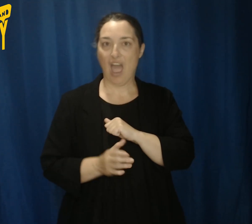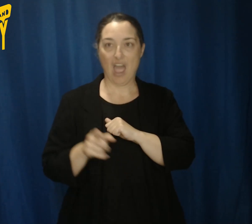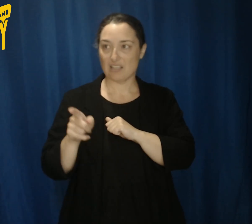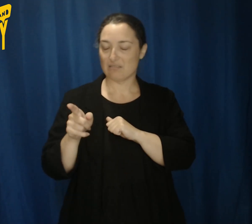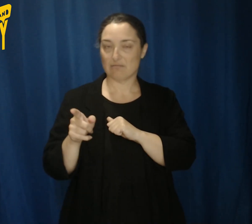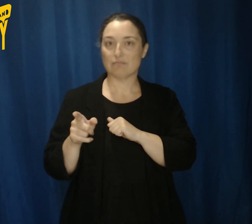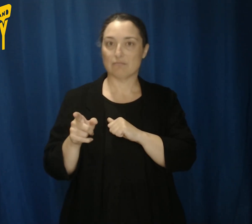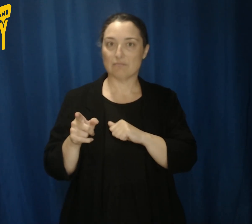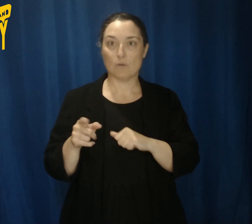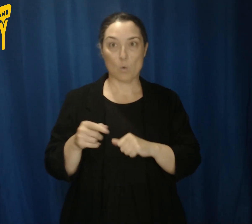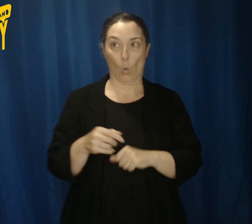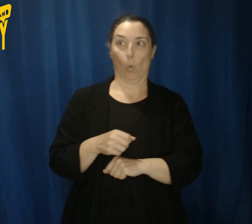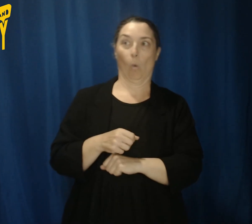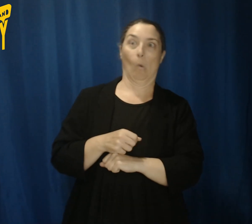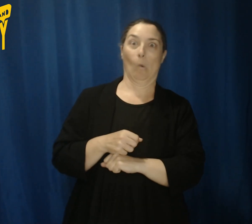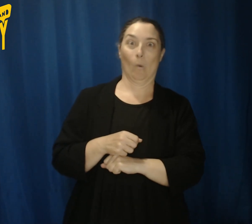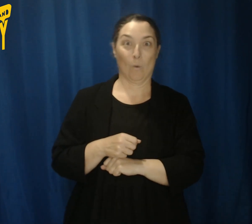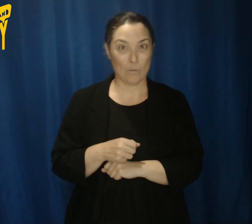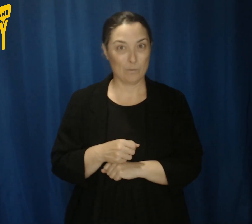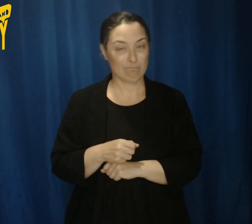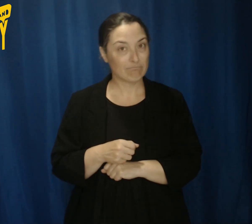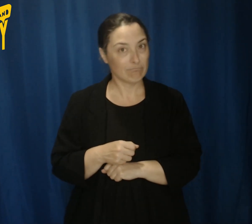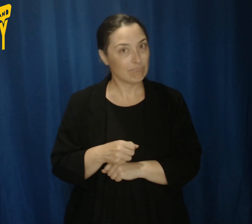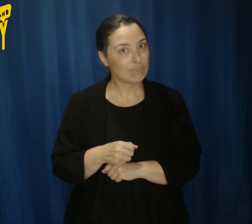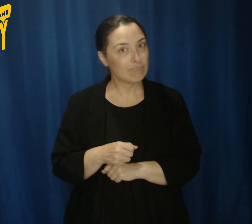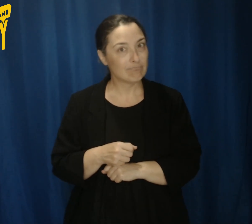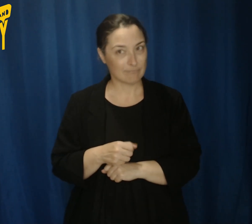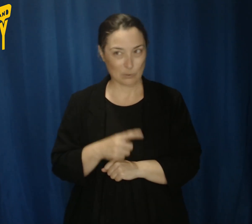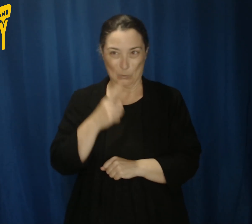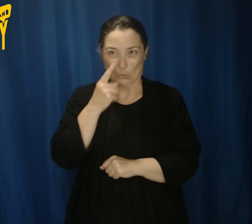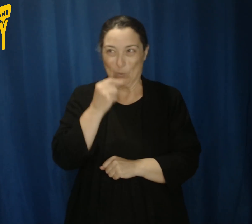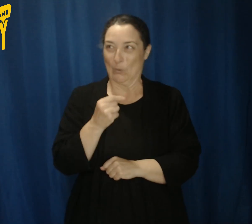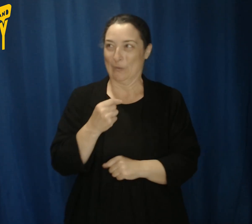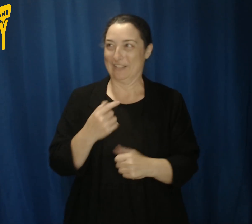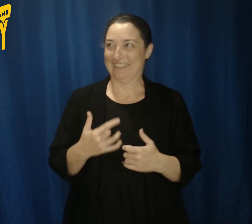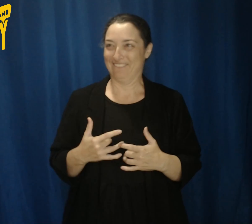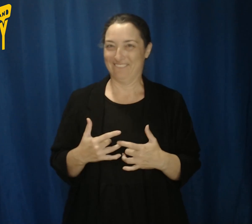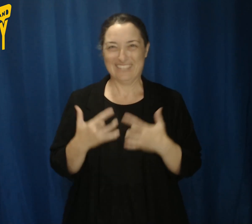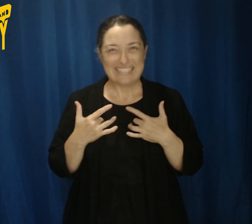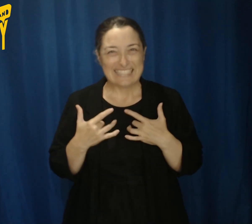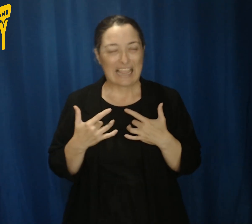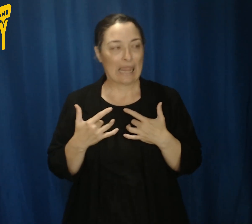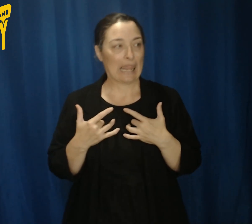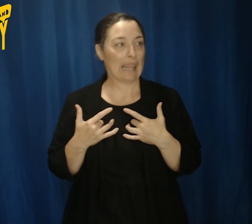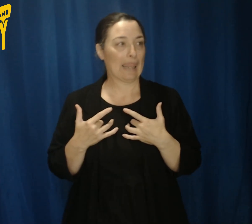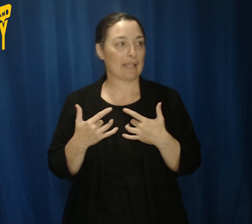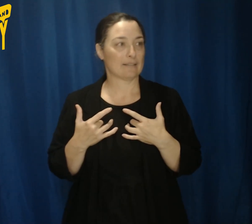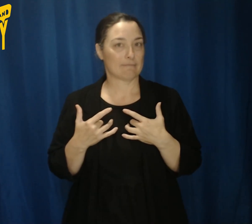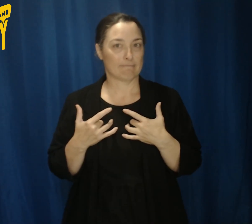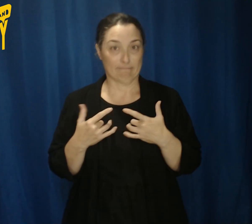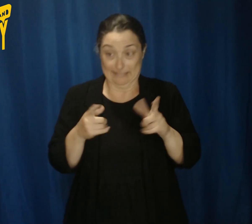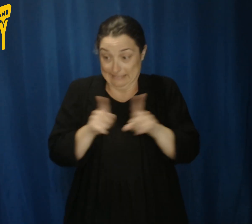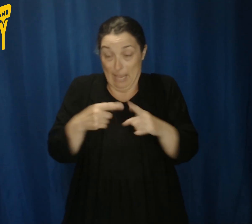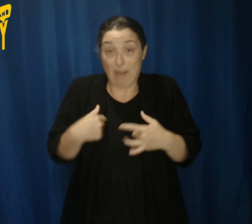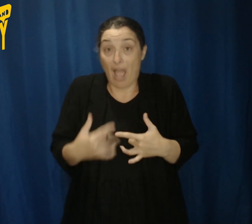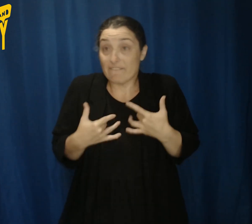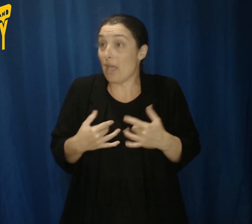was like, oh my God, like you could just feel that what I felt for being there for